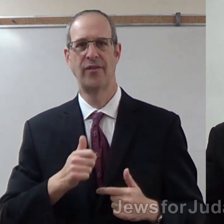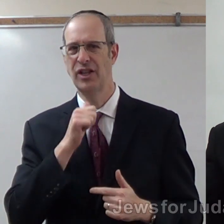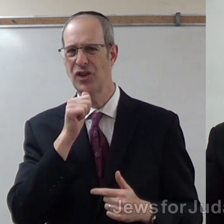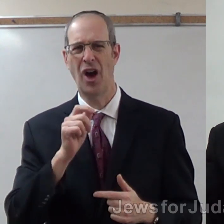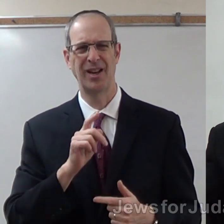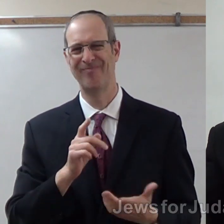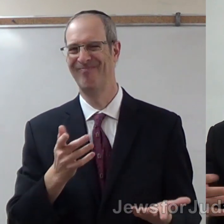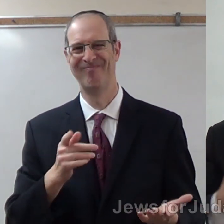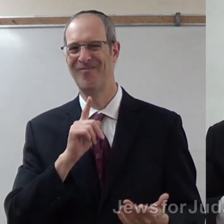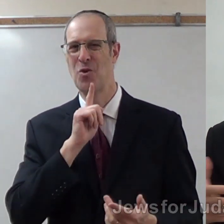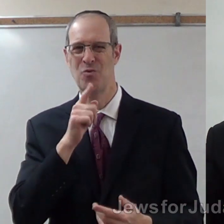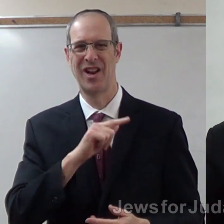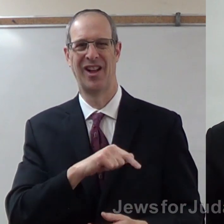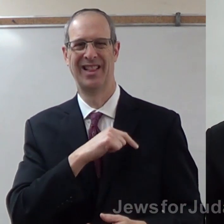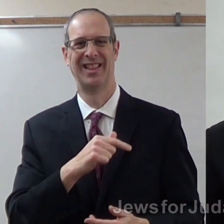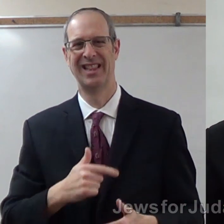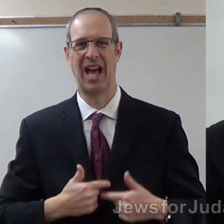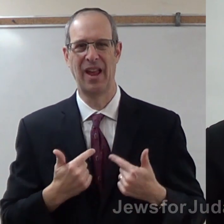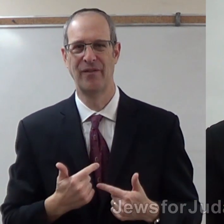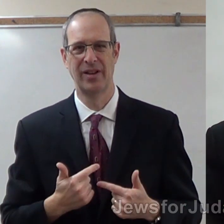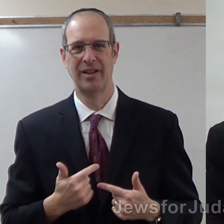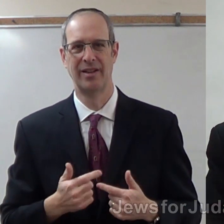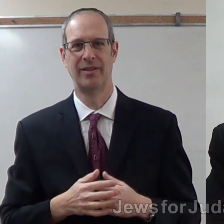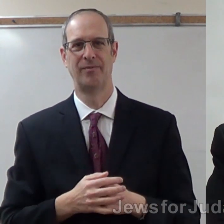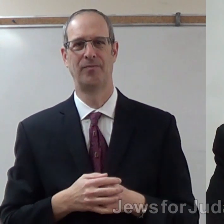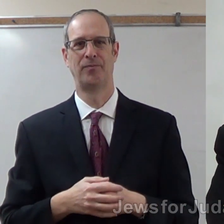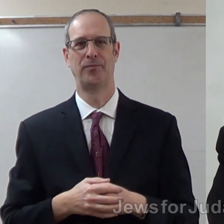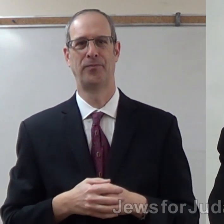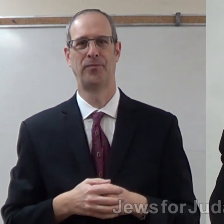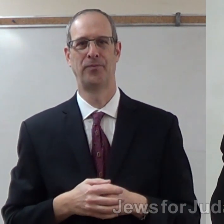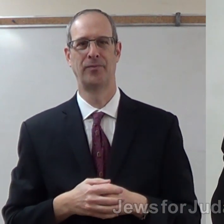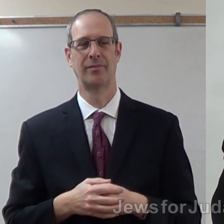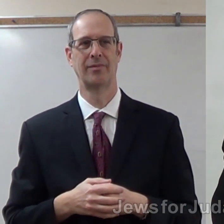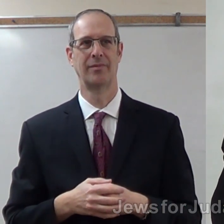life. It's not a life.